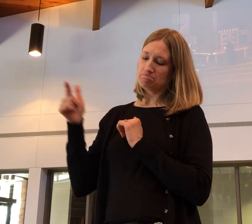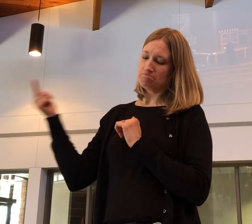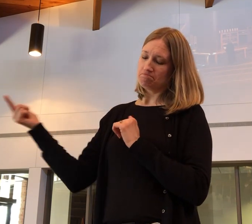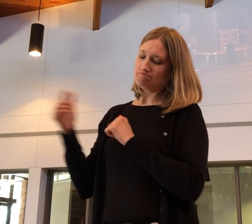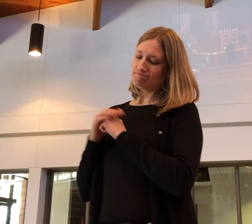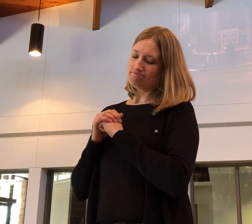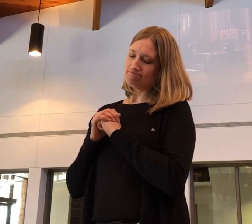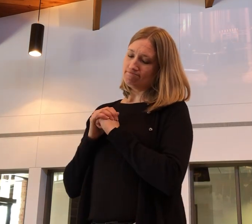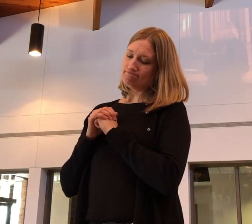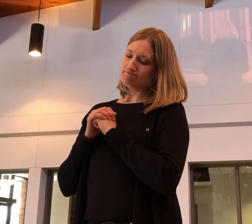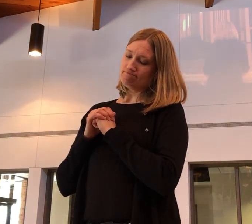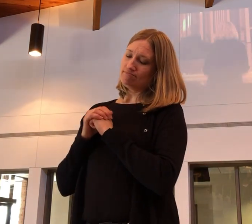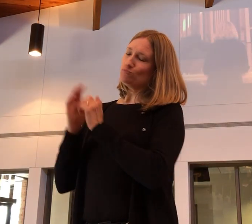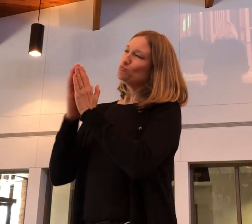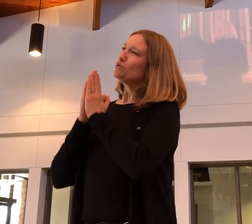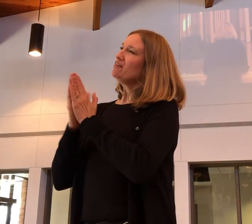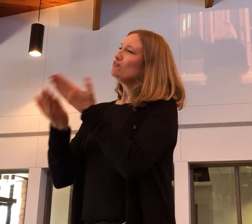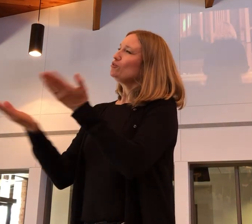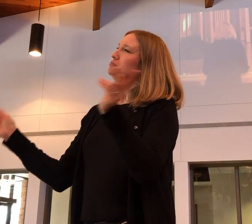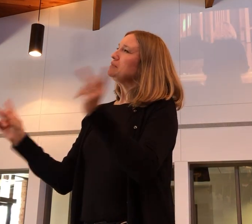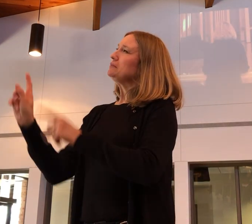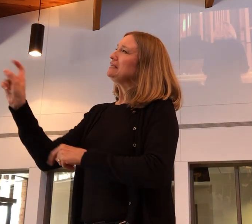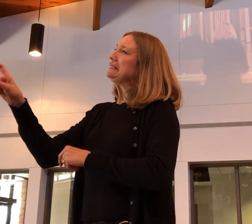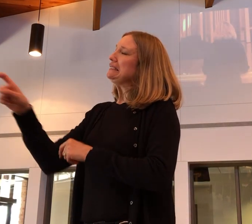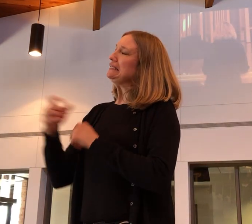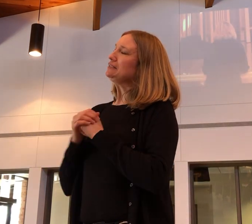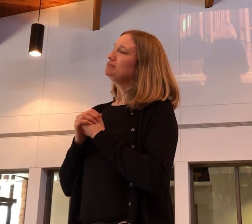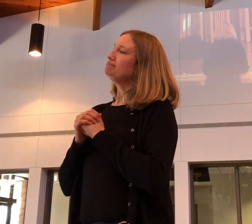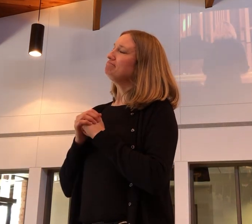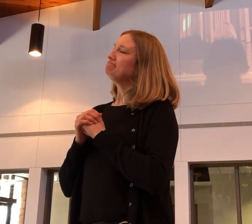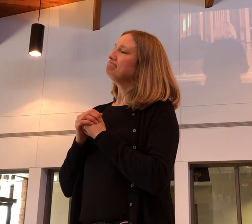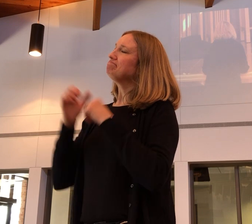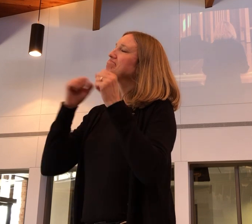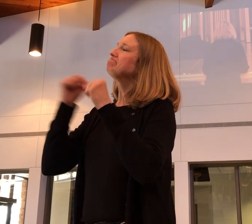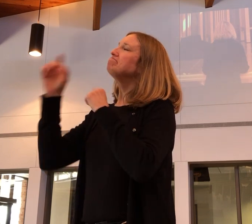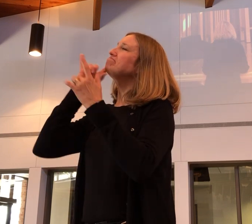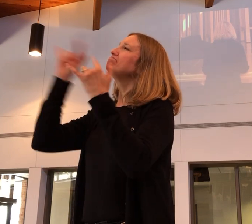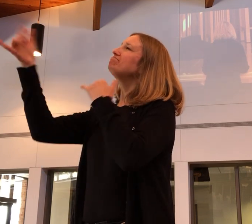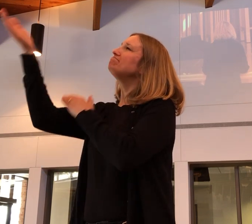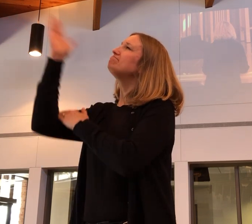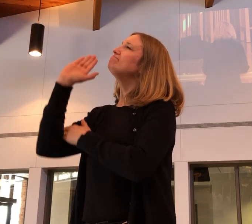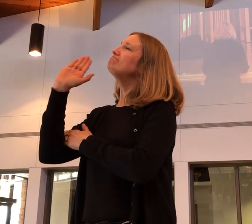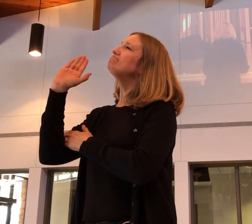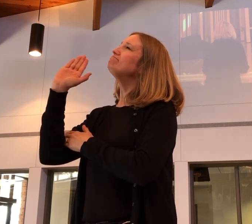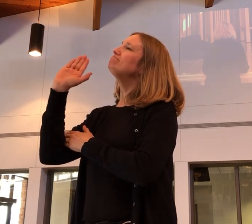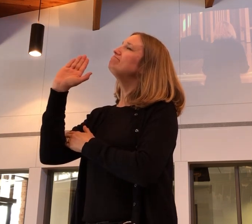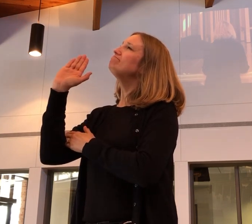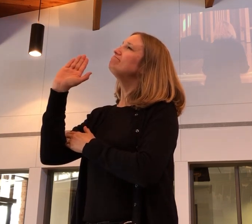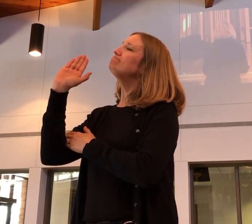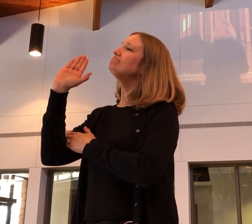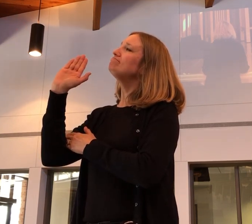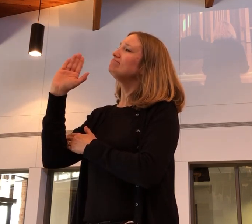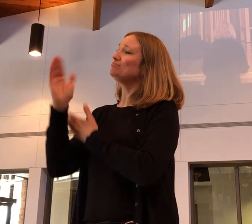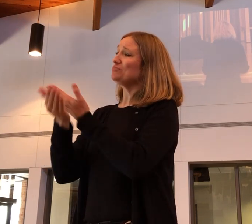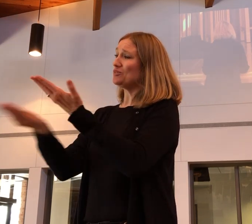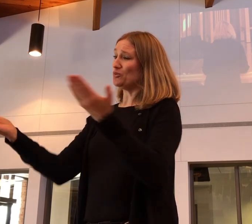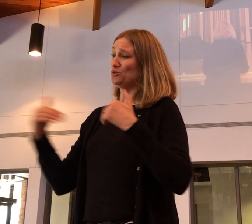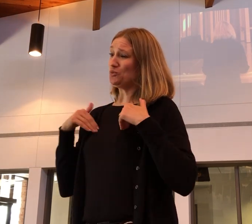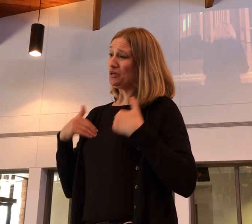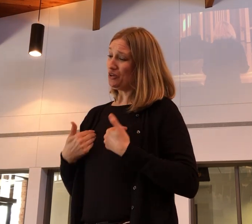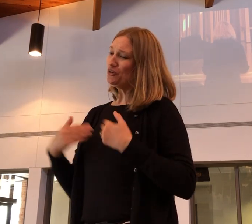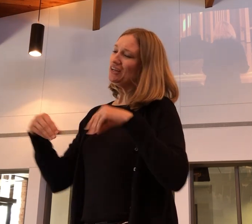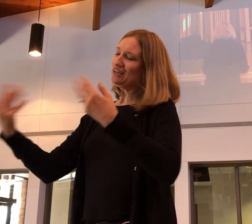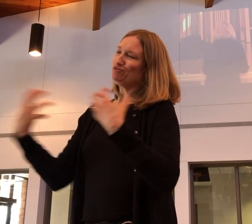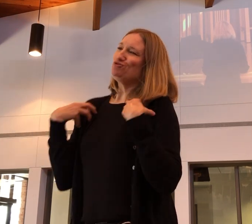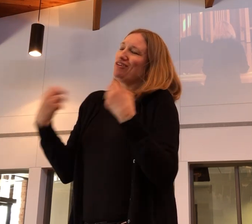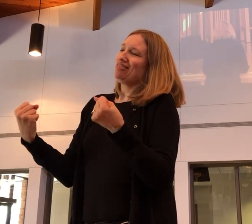us pray for those in need. Almighty and eternal God, you give strength to the weary and